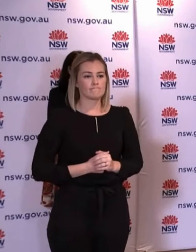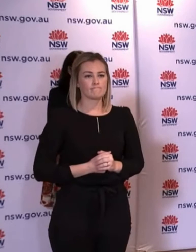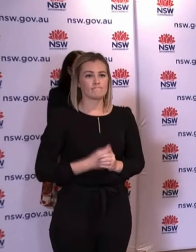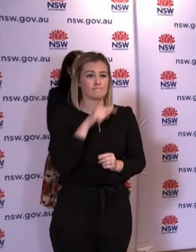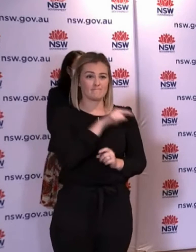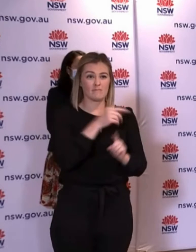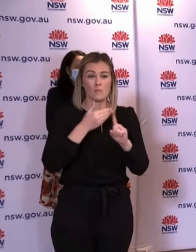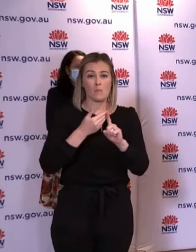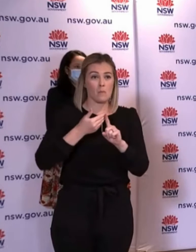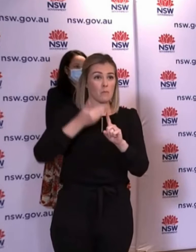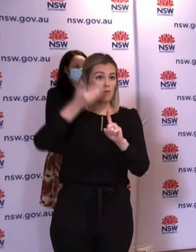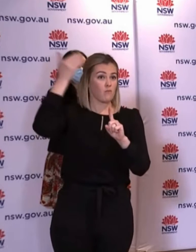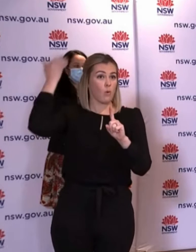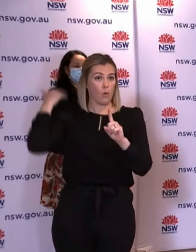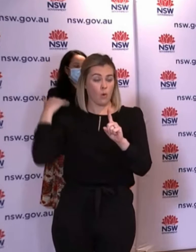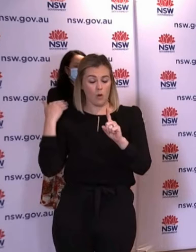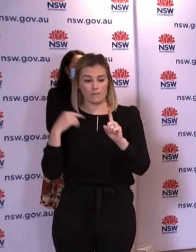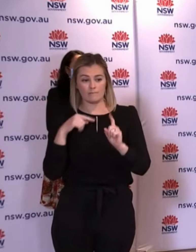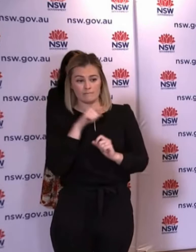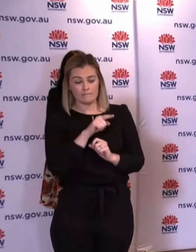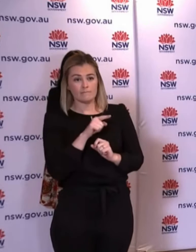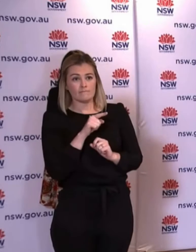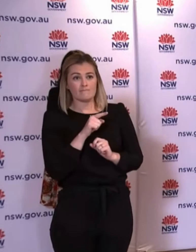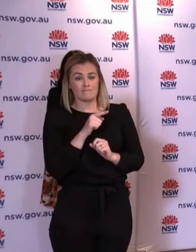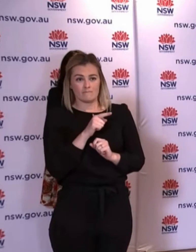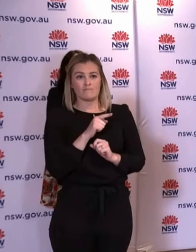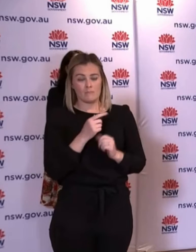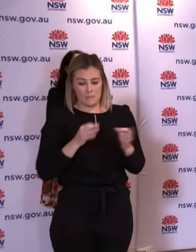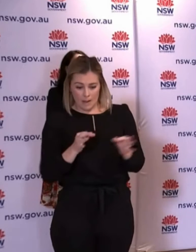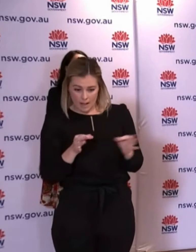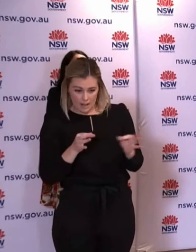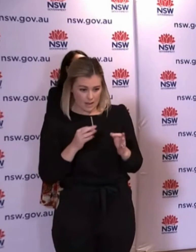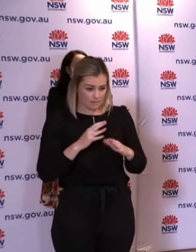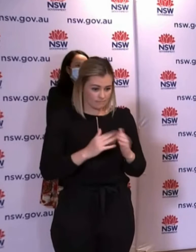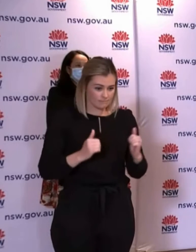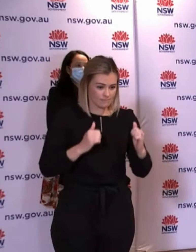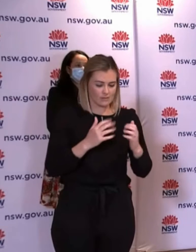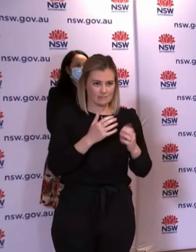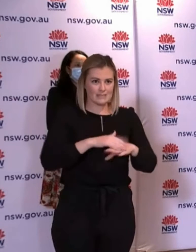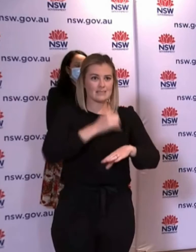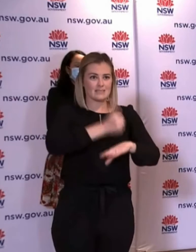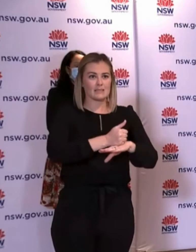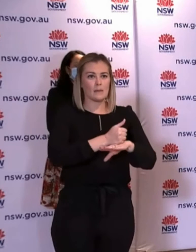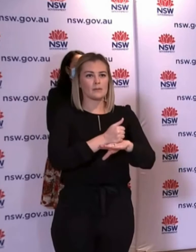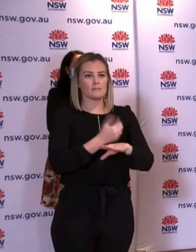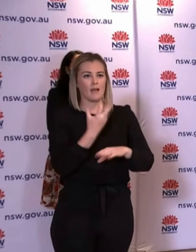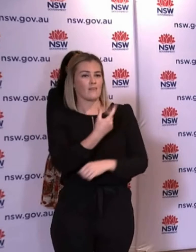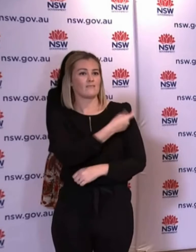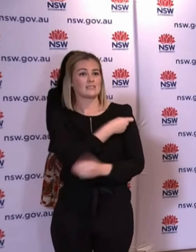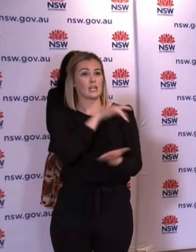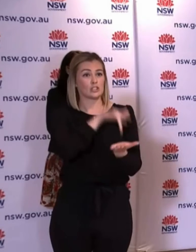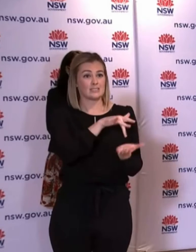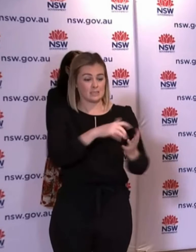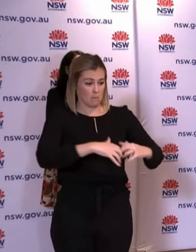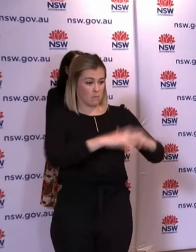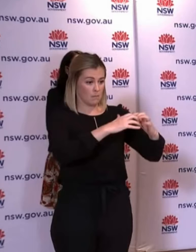of vaccine to establish mass vaccination centres, because what we're now seeing is on